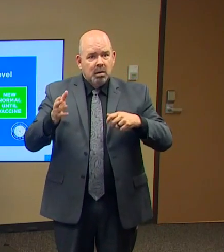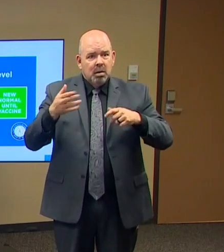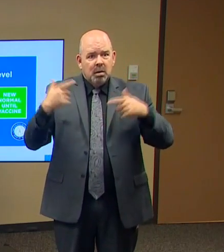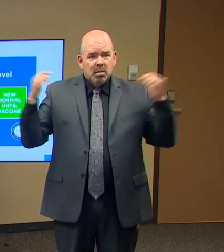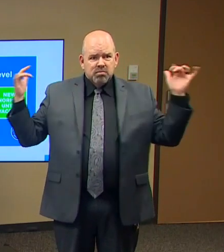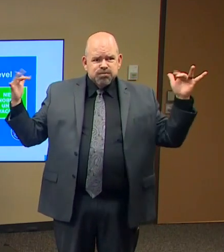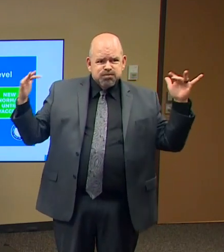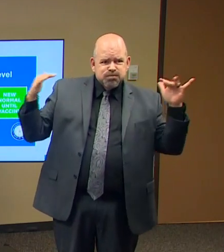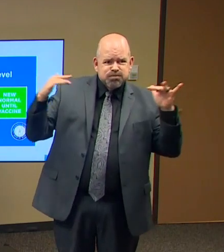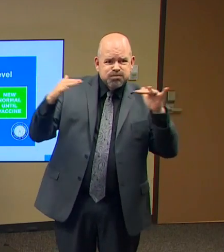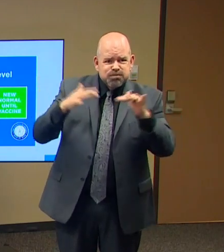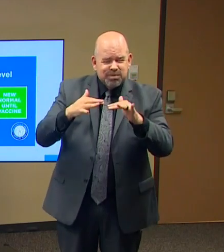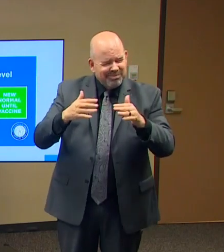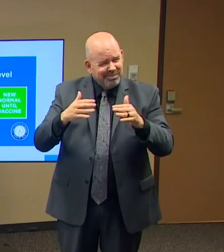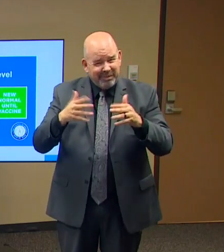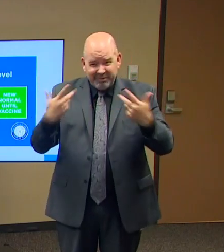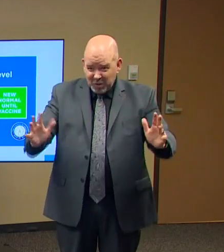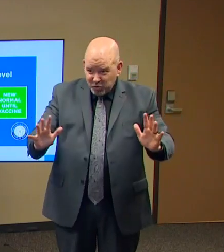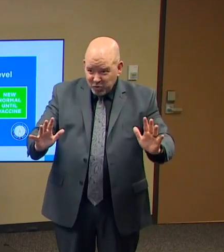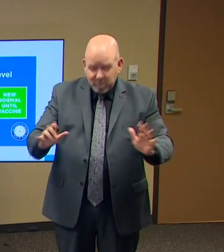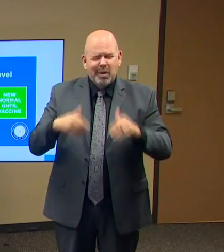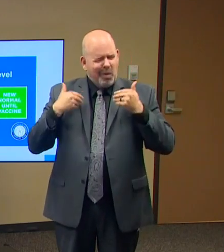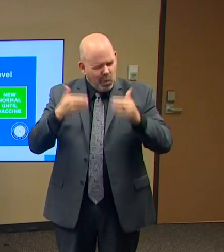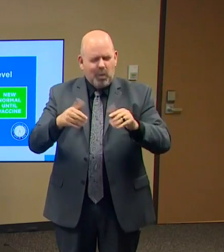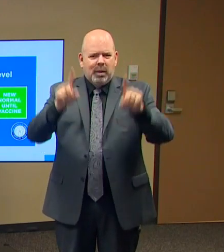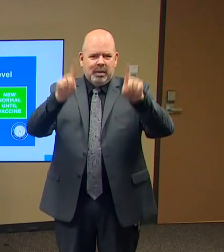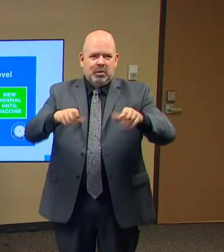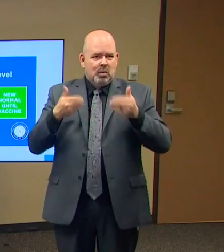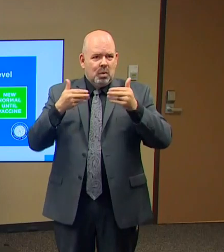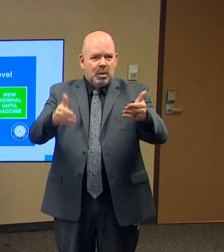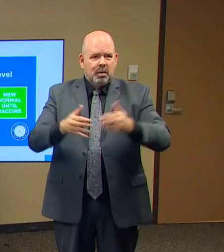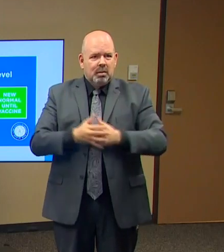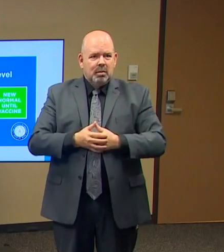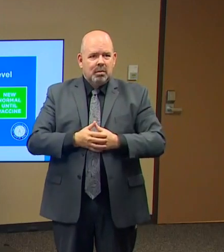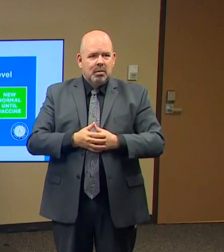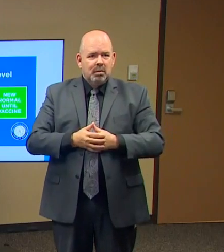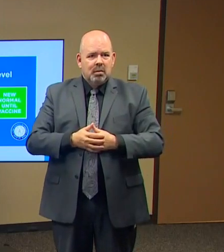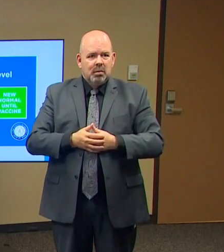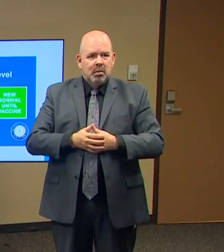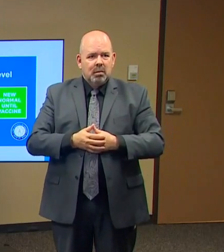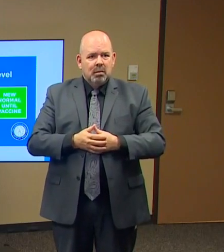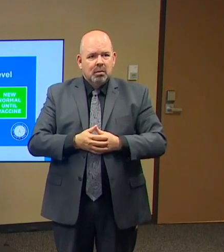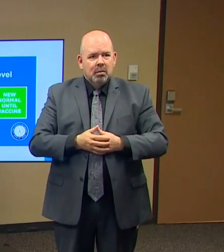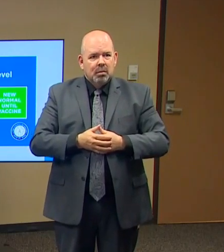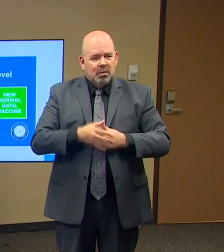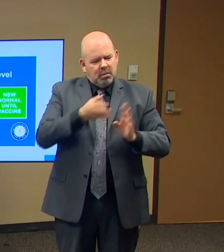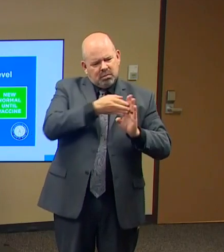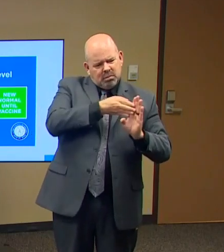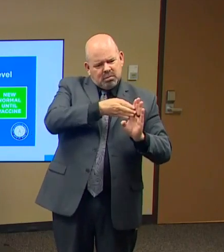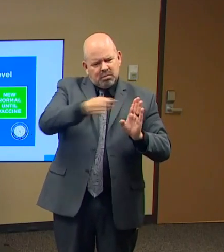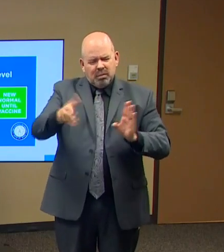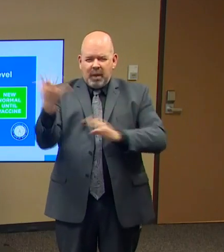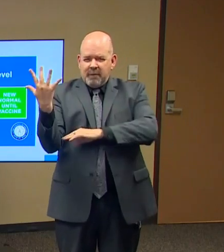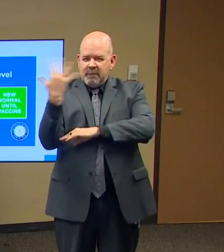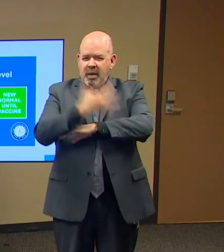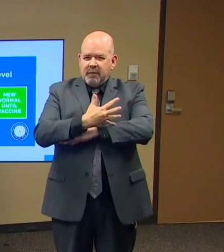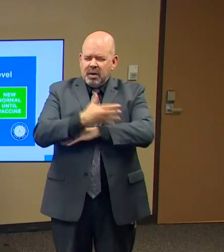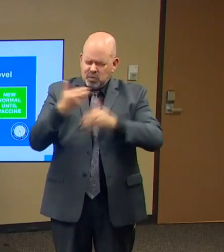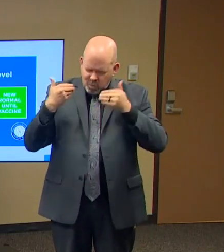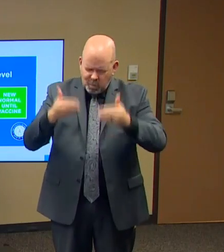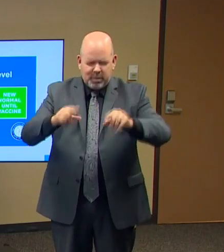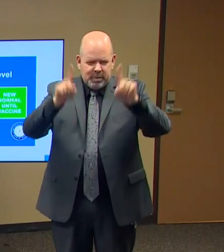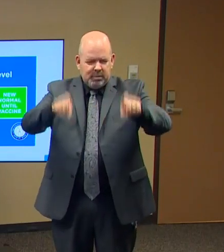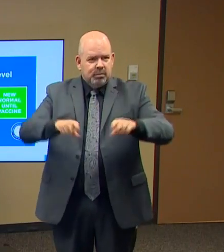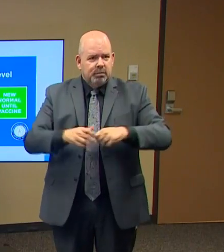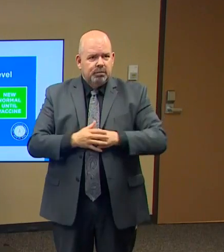too. 5 days after you've done that, first time you've done that, go ahead and get tested. Go back on one thing that